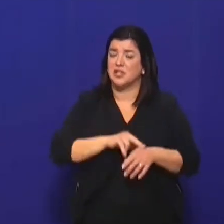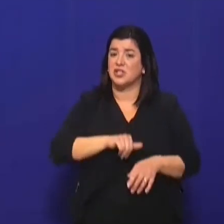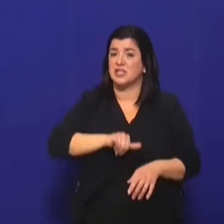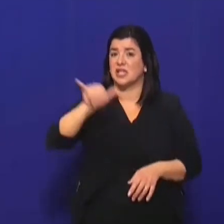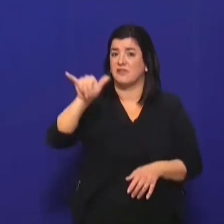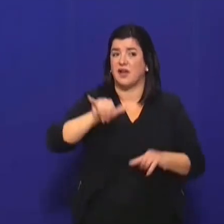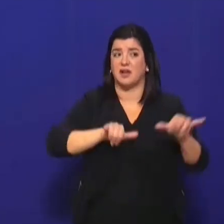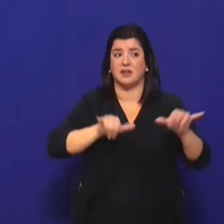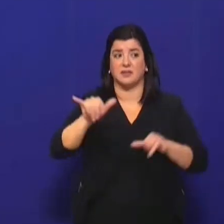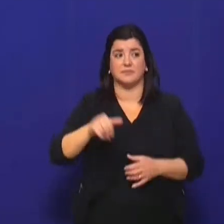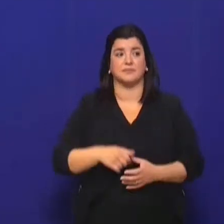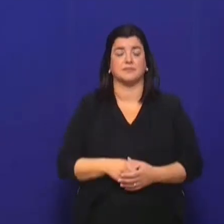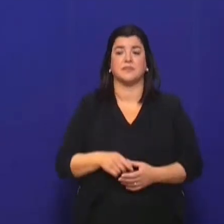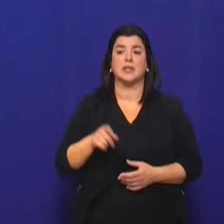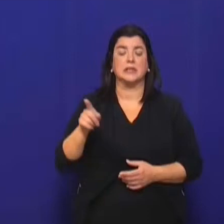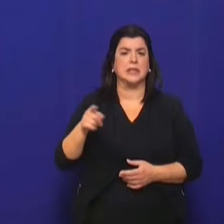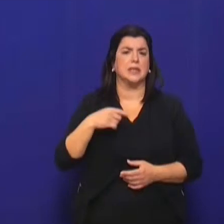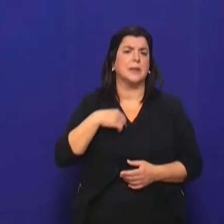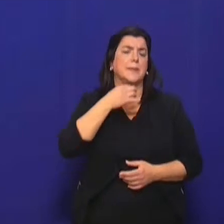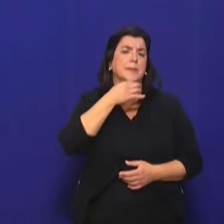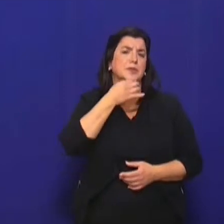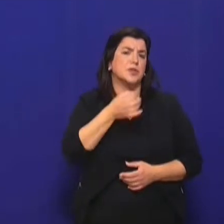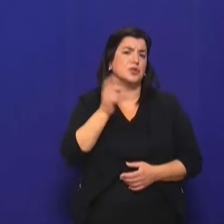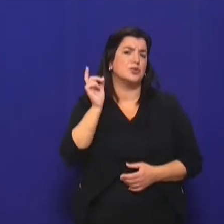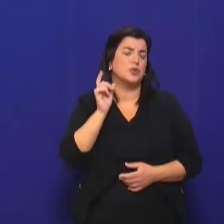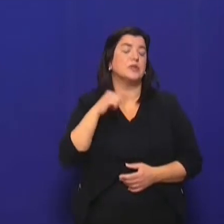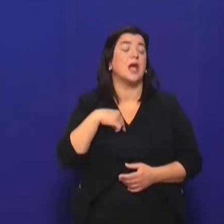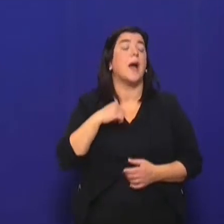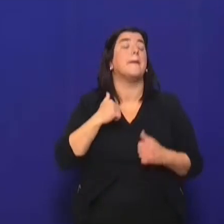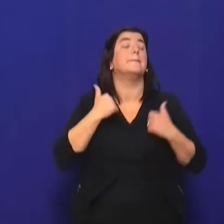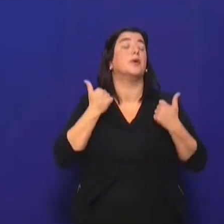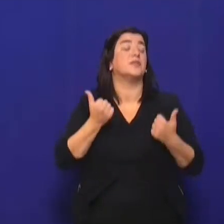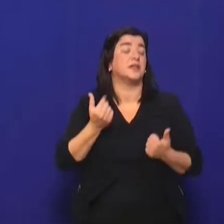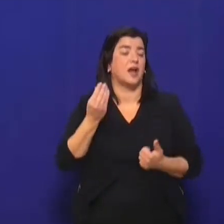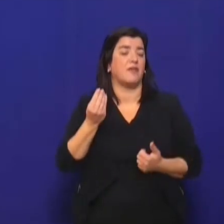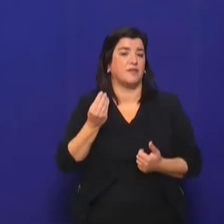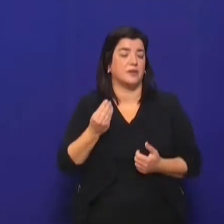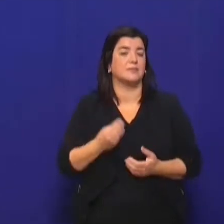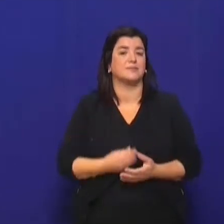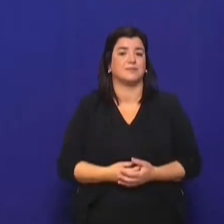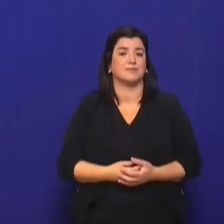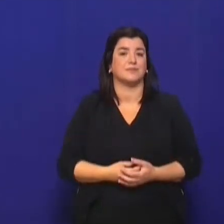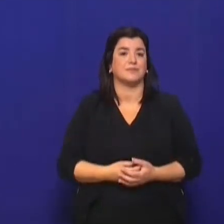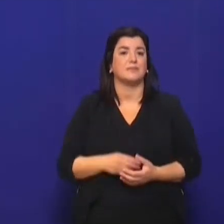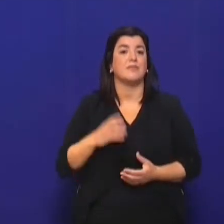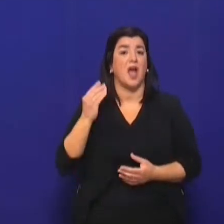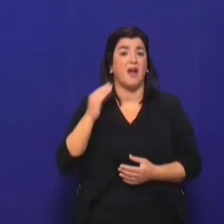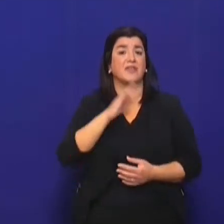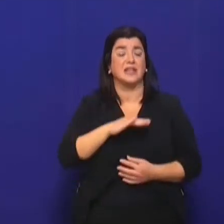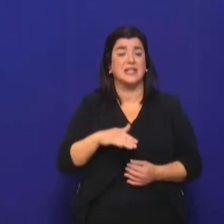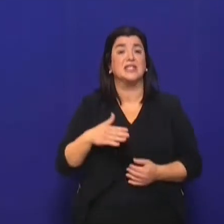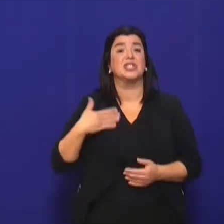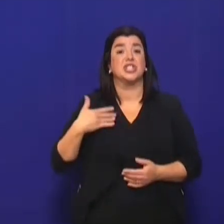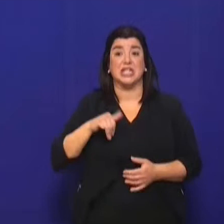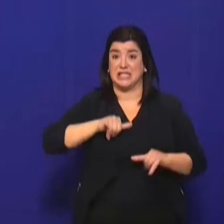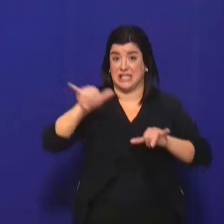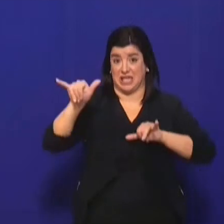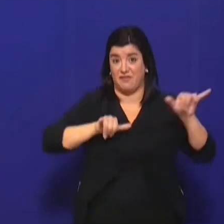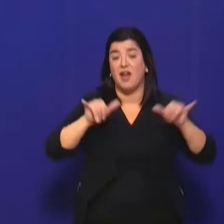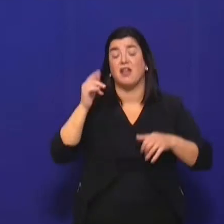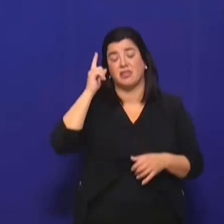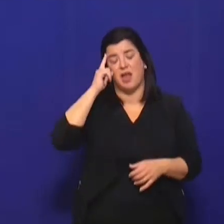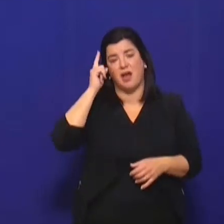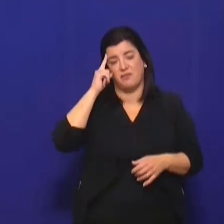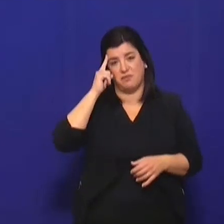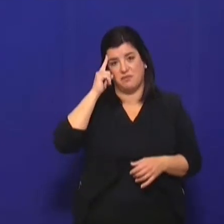nqarżati li qed tispjega huwa kunċett importanti ħafna. Nafu li ħafna nies huma ħerqana biex isifru wkoll